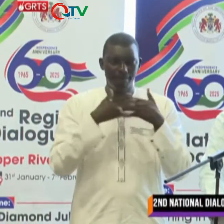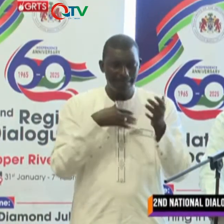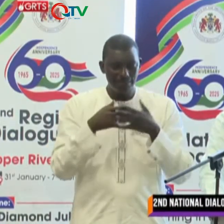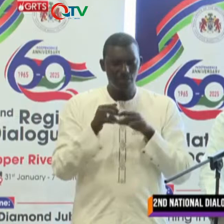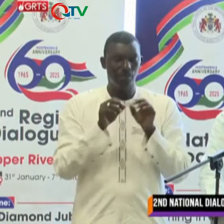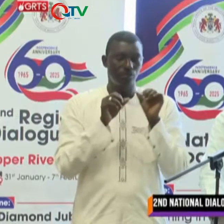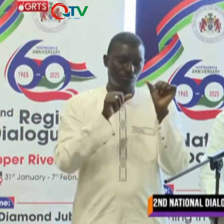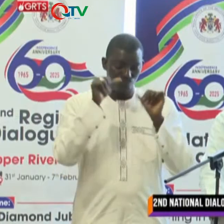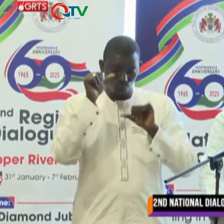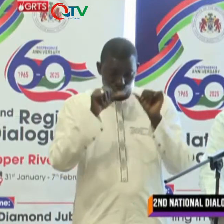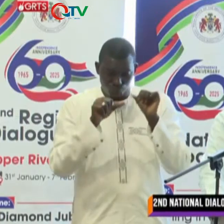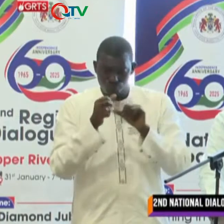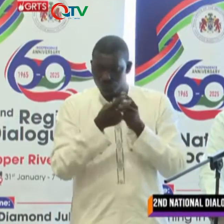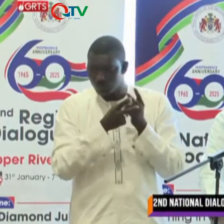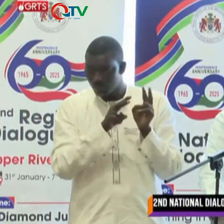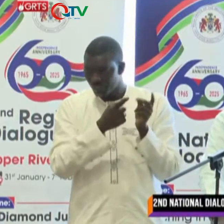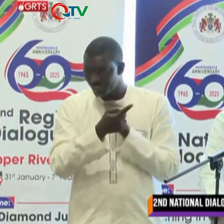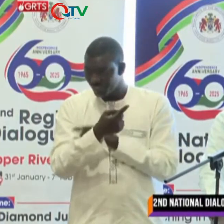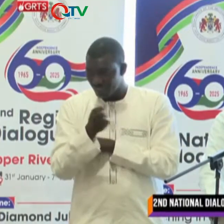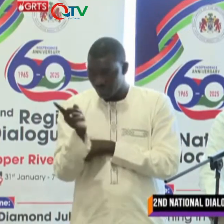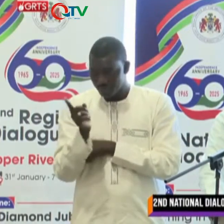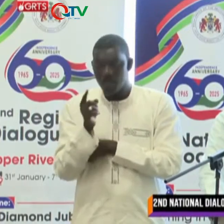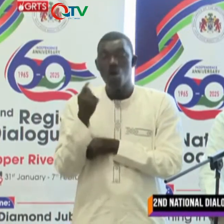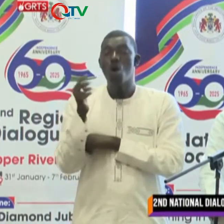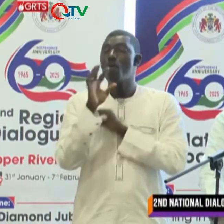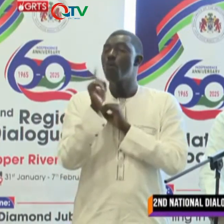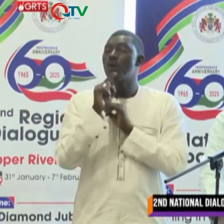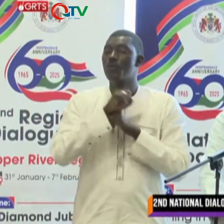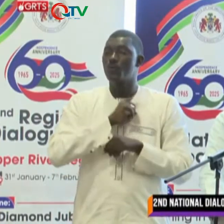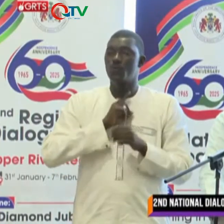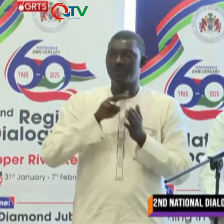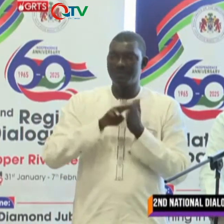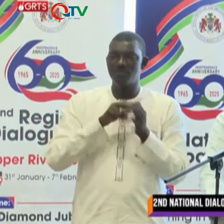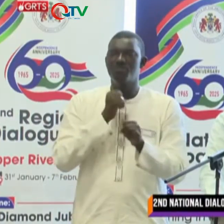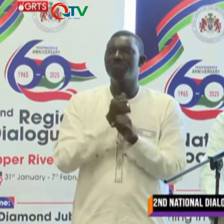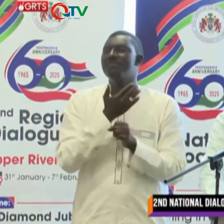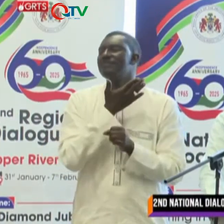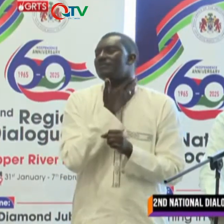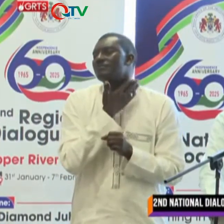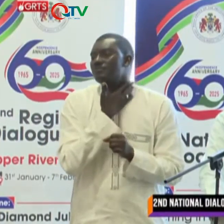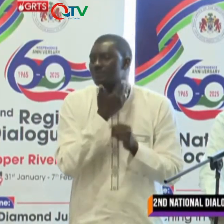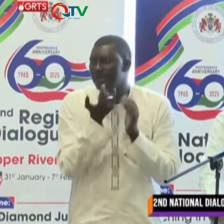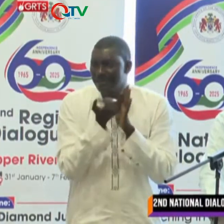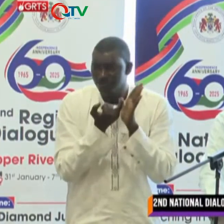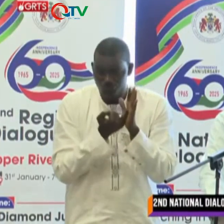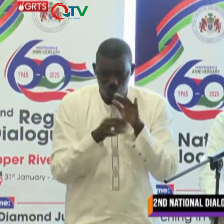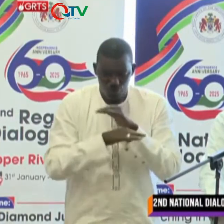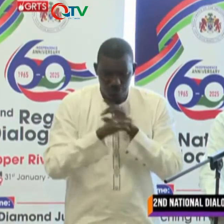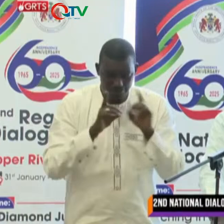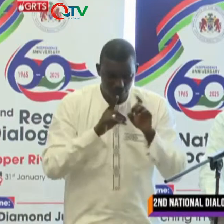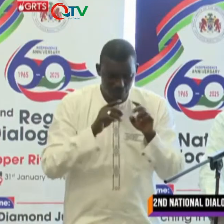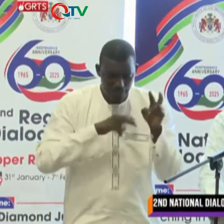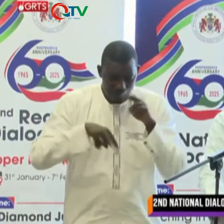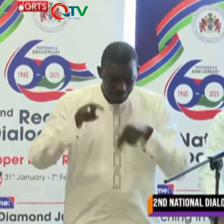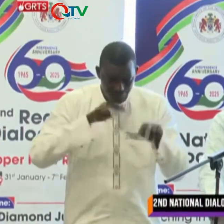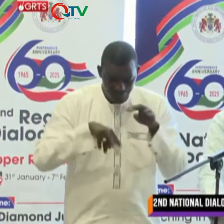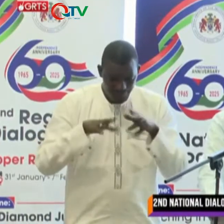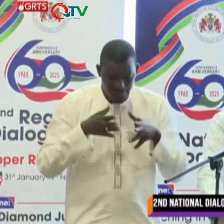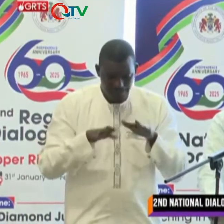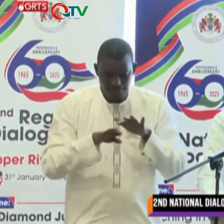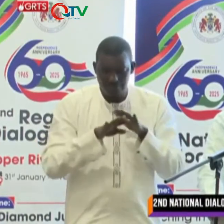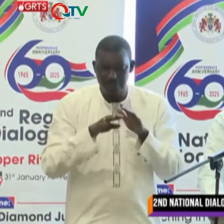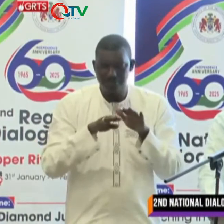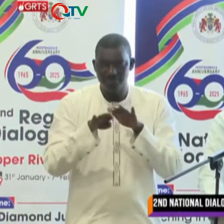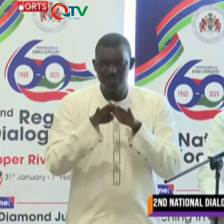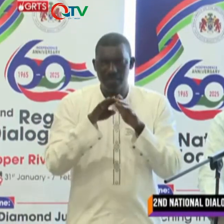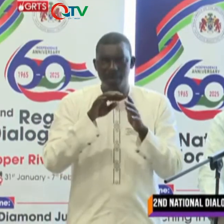them, all we require is to simplify the issues under discussion, find a middle ground, and agree